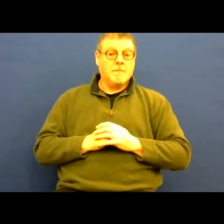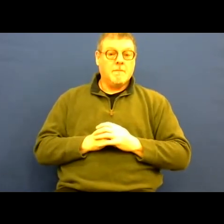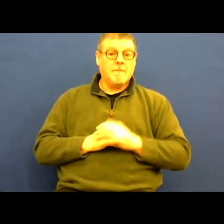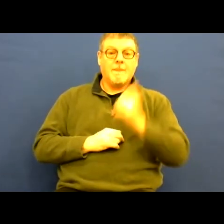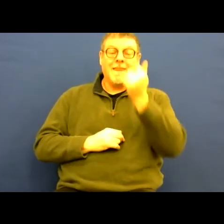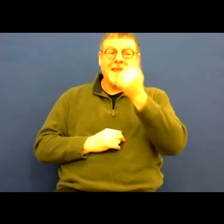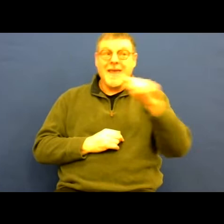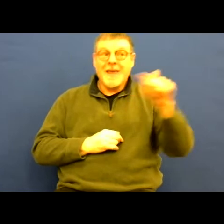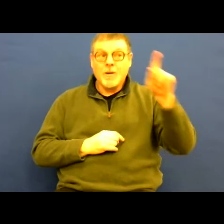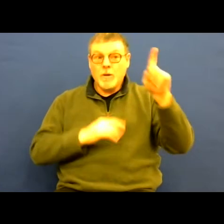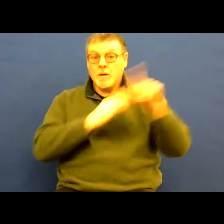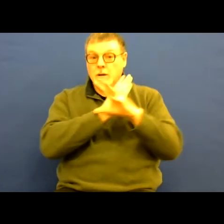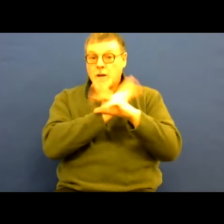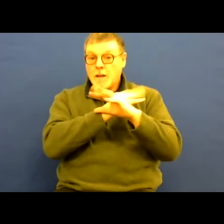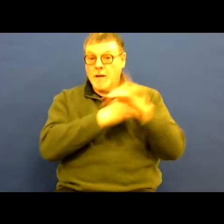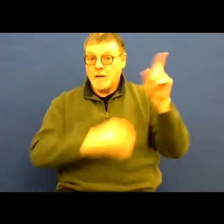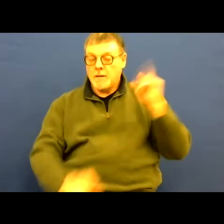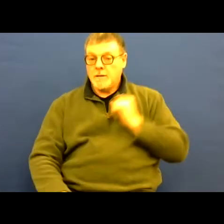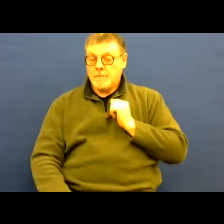Anyone online?